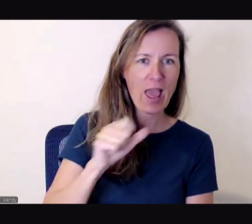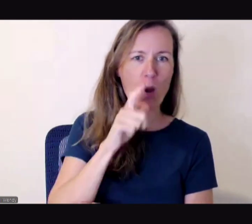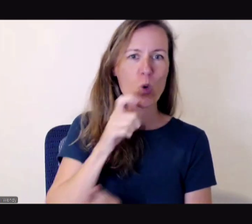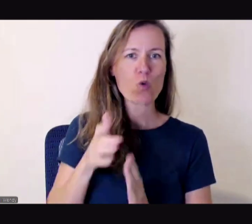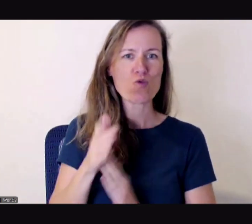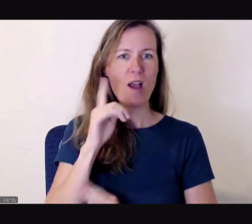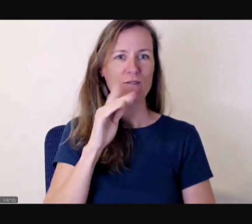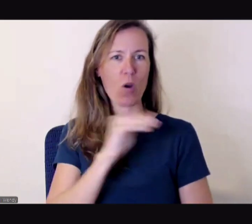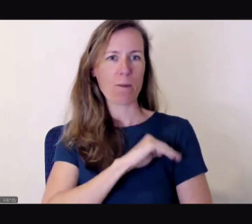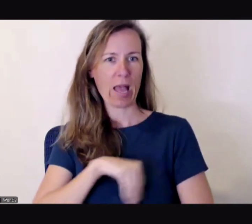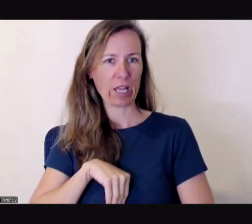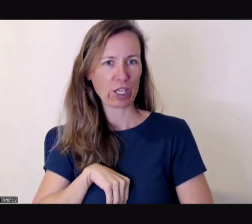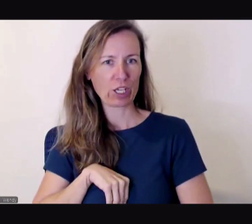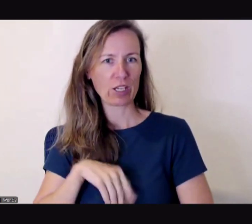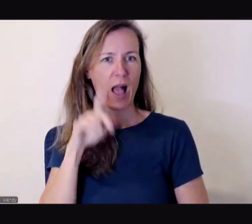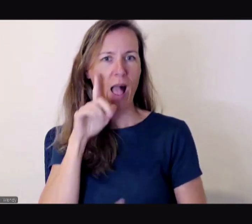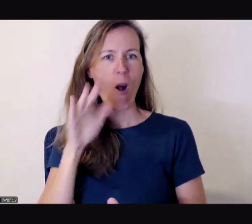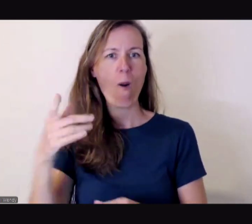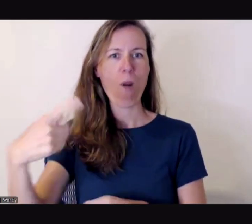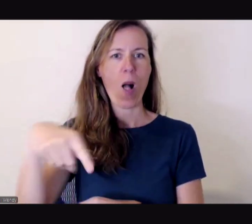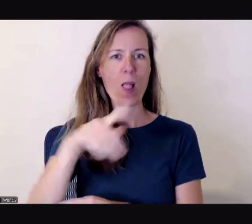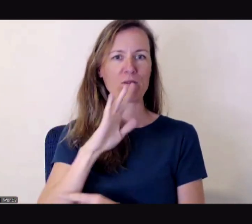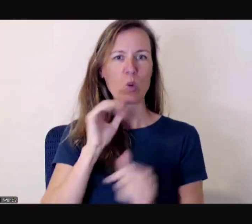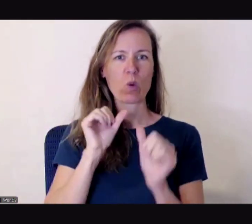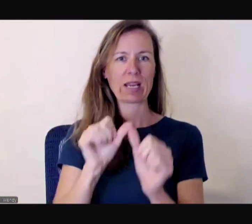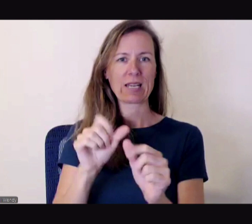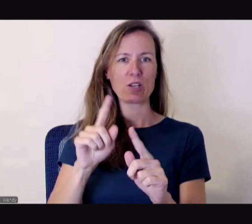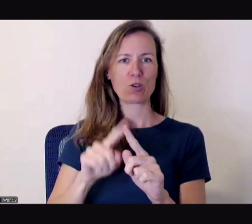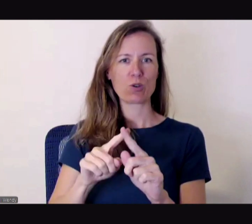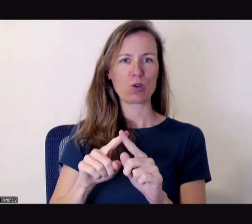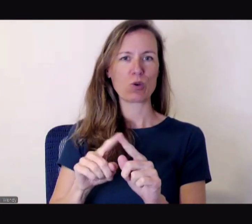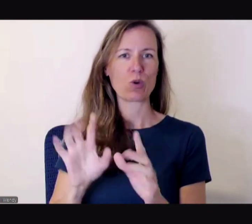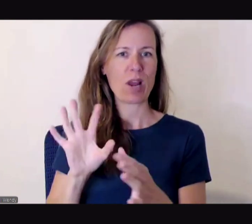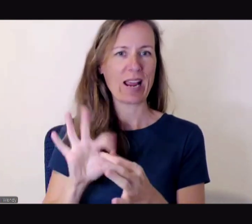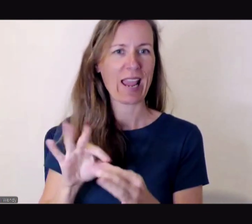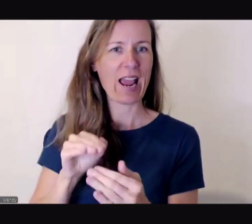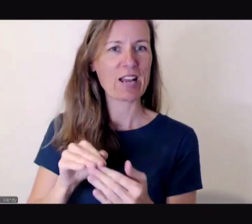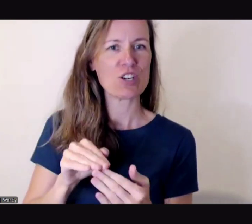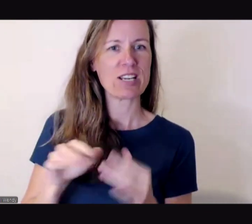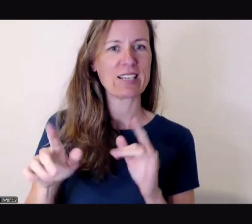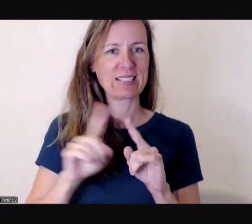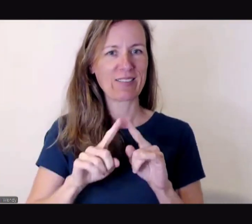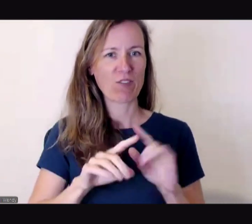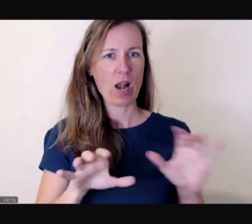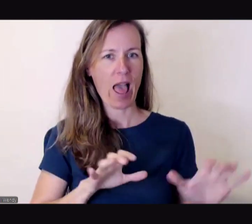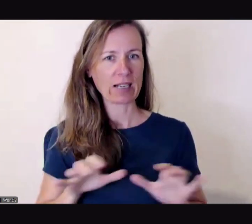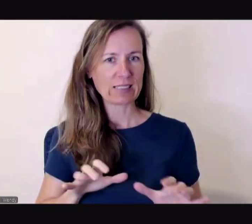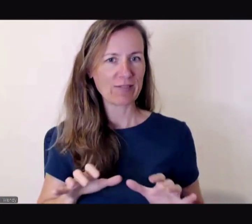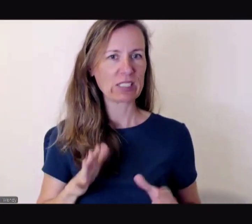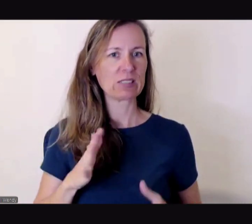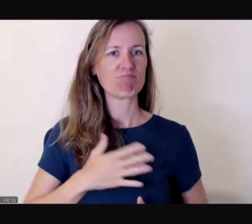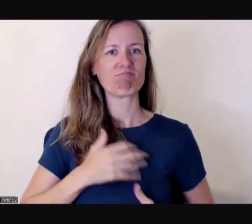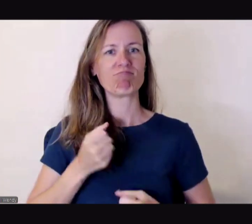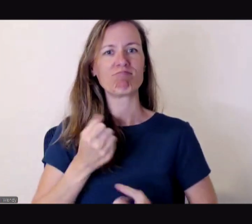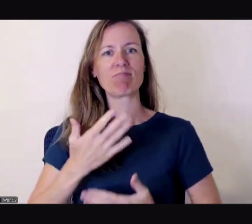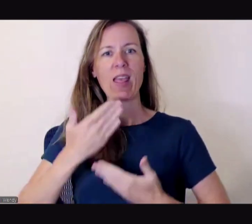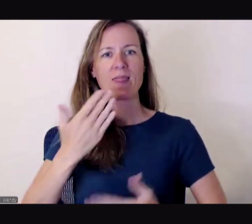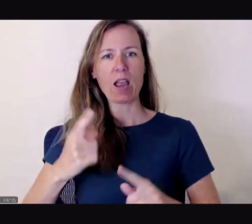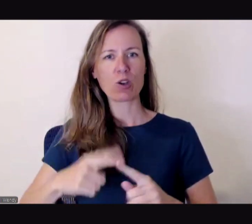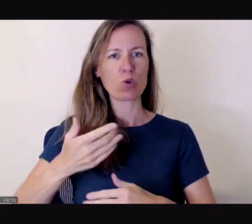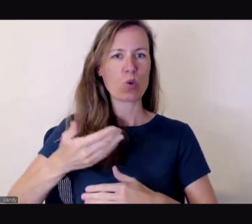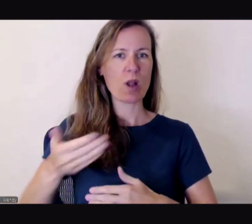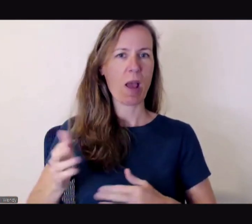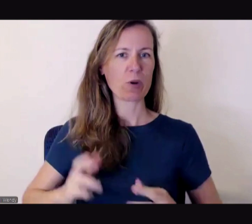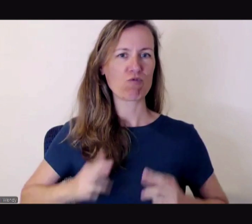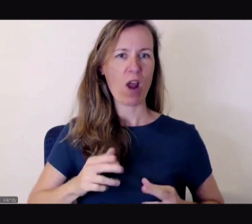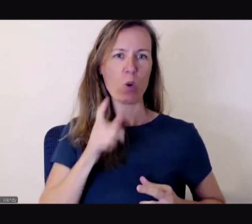the time and effort to come out and vote and make this such an exciting election season. Finally, I would like to propose an action. With